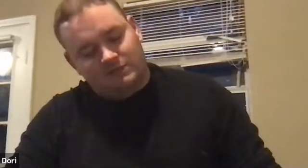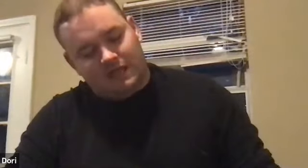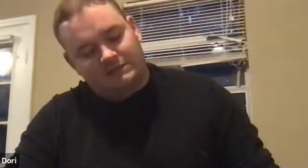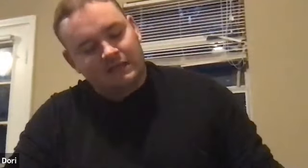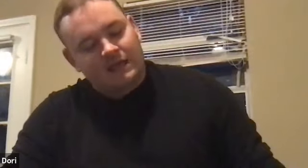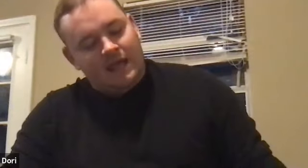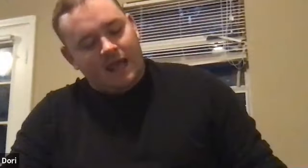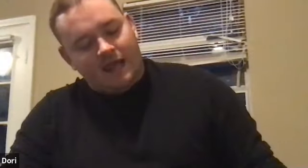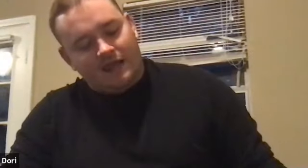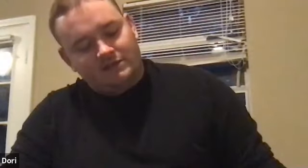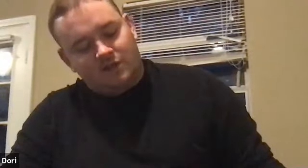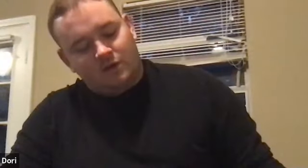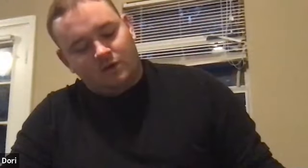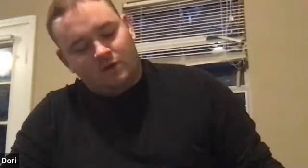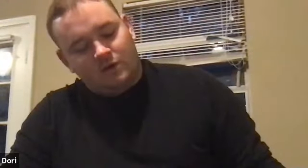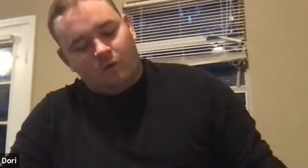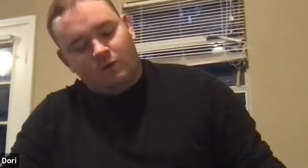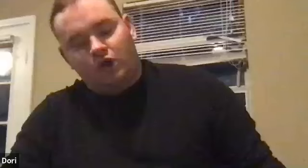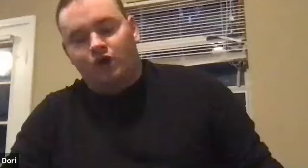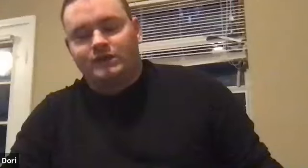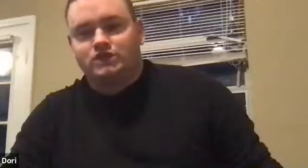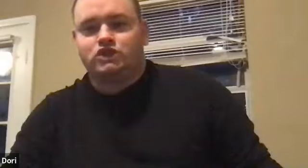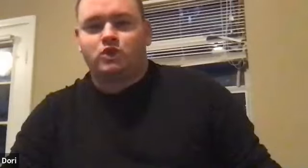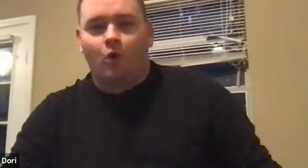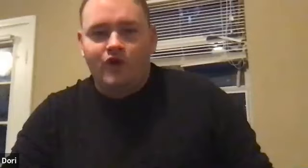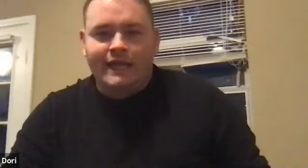class, and so we were learning story.